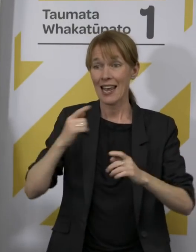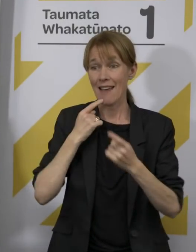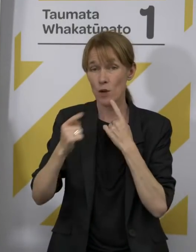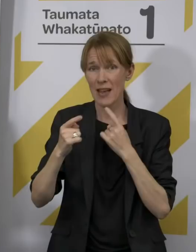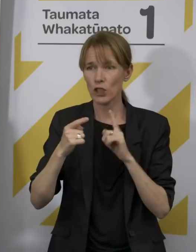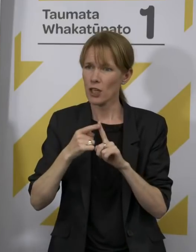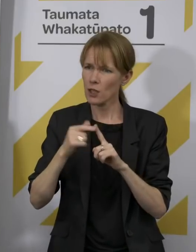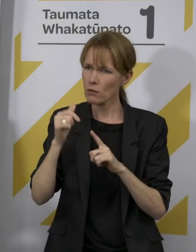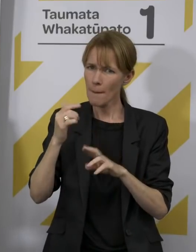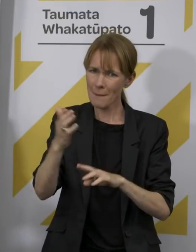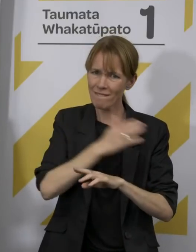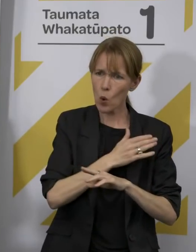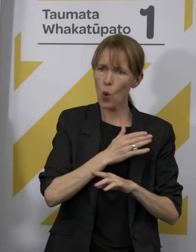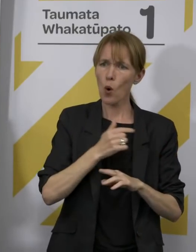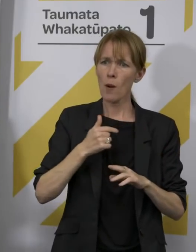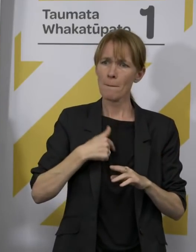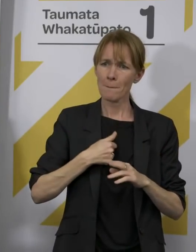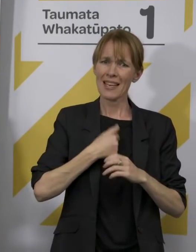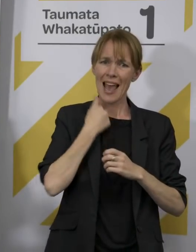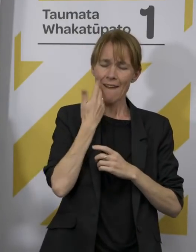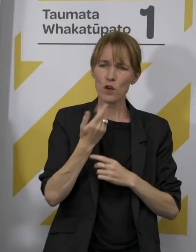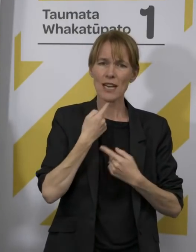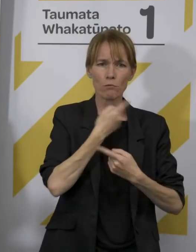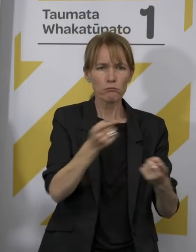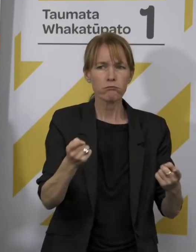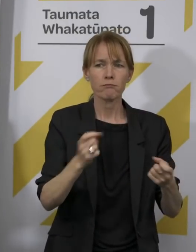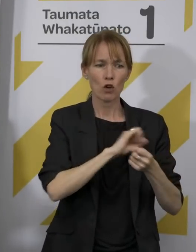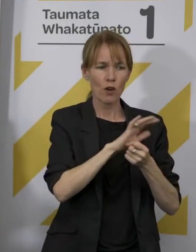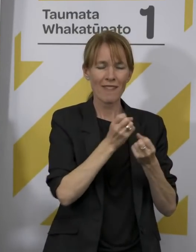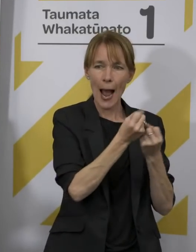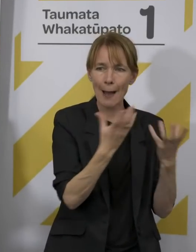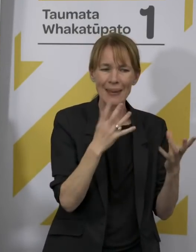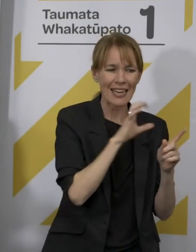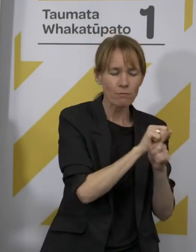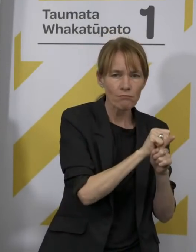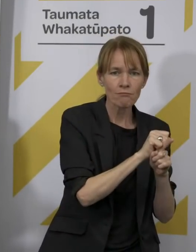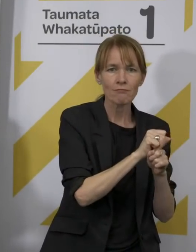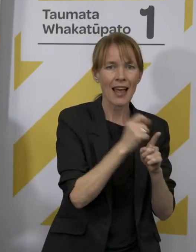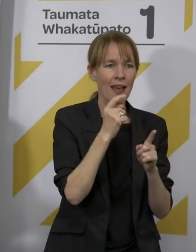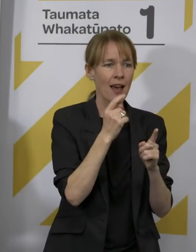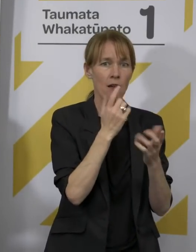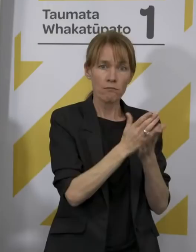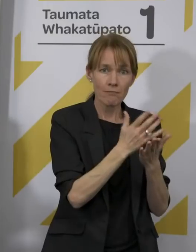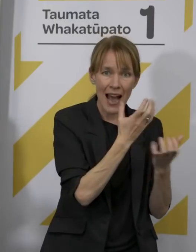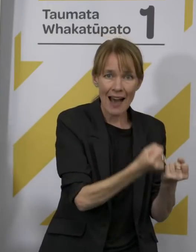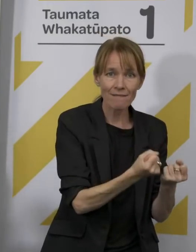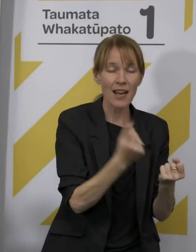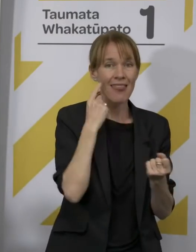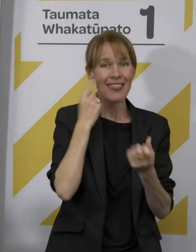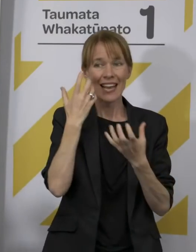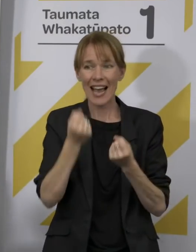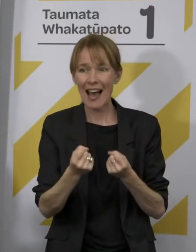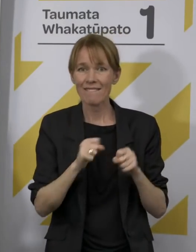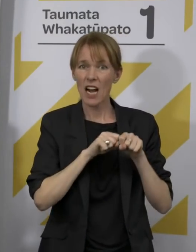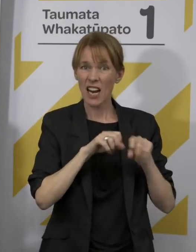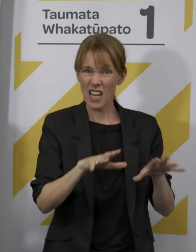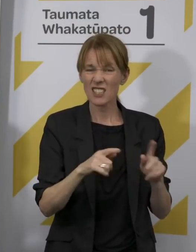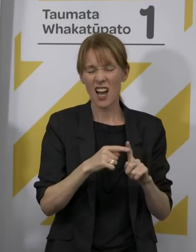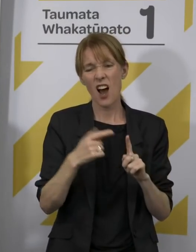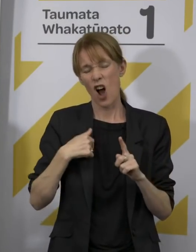and the cluster numbers and all those sorts of things. So we're wanting to nail that very quickly. Did your team not ask those people when